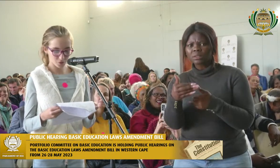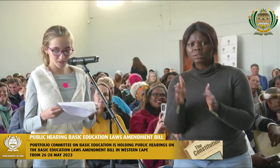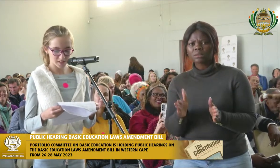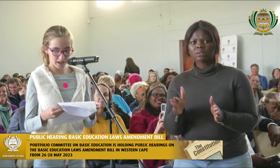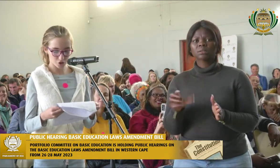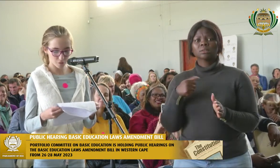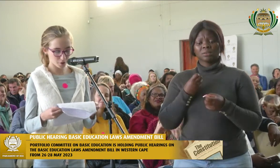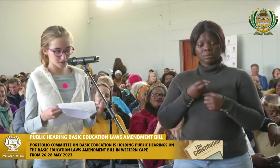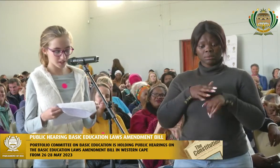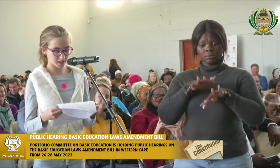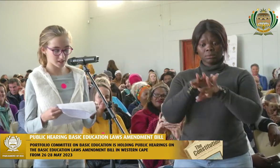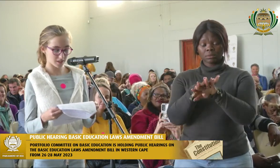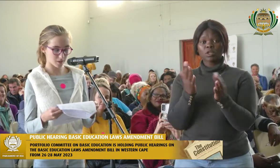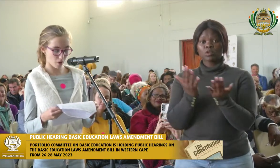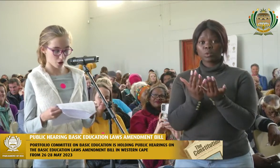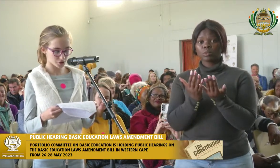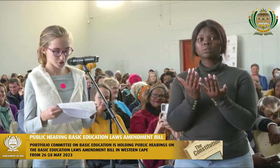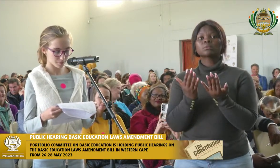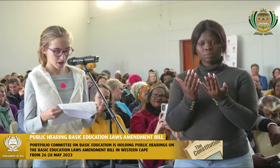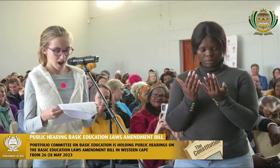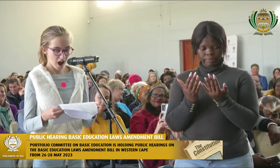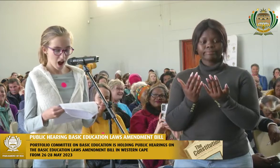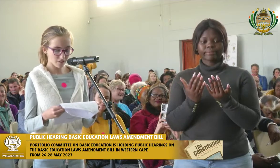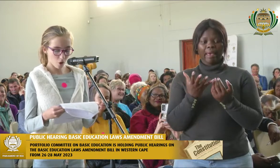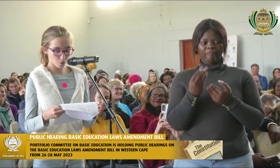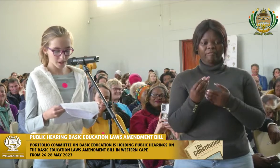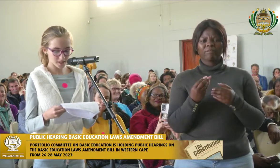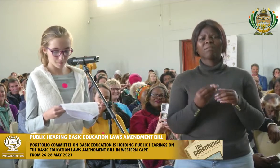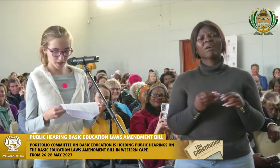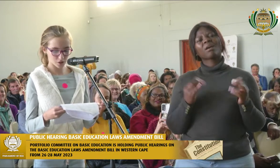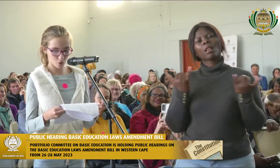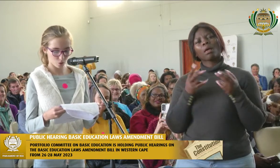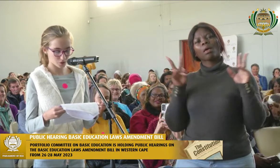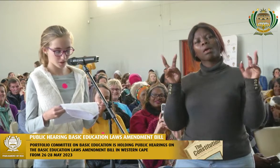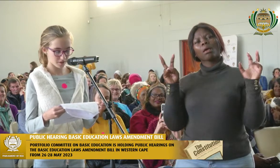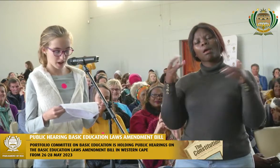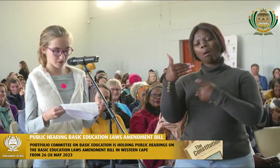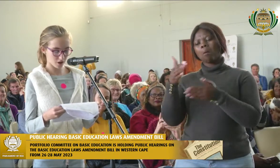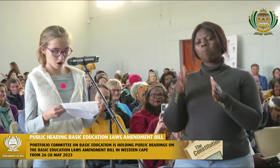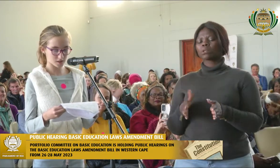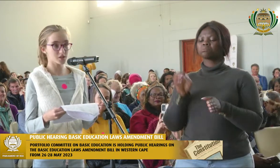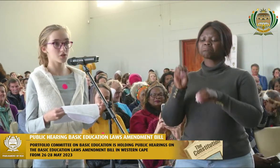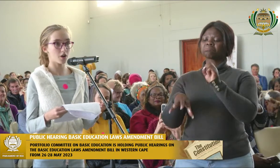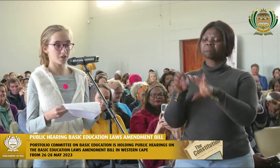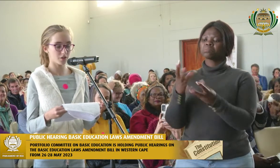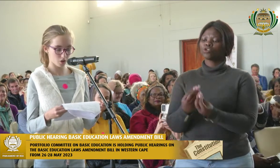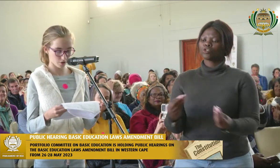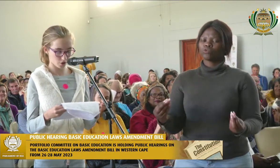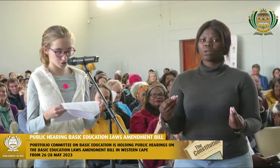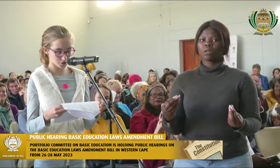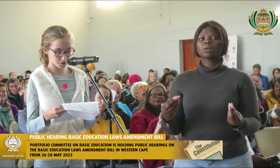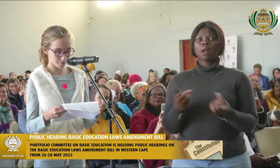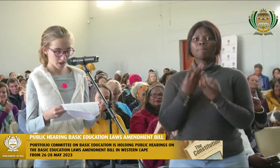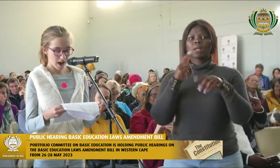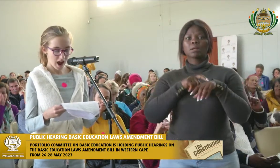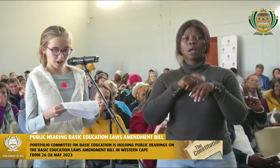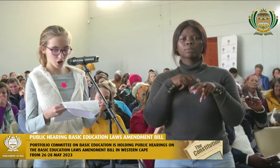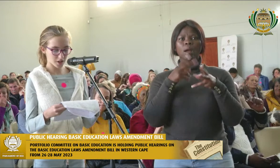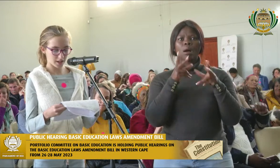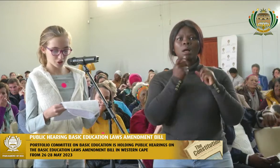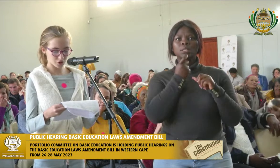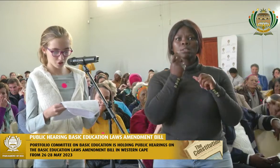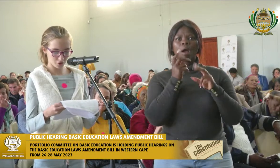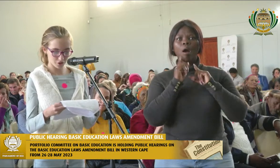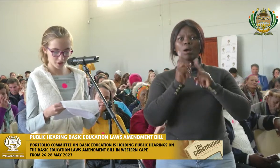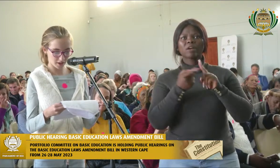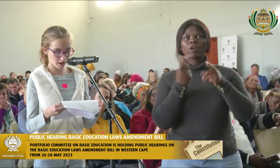Mainstream schools tend to put kids in the box. I've always been taught that the answers are in the universe. I